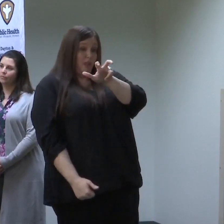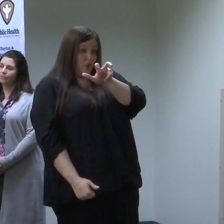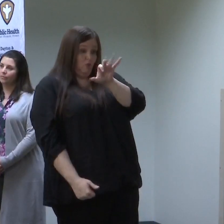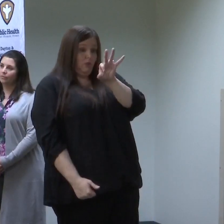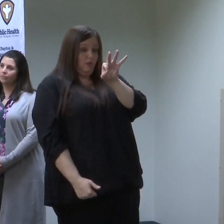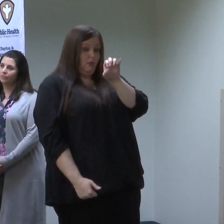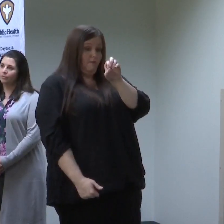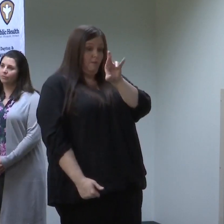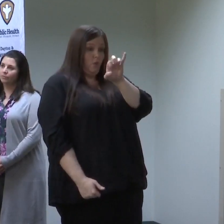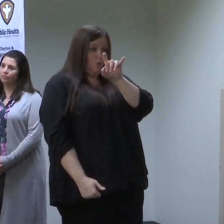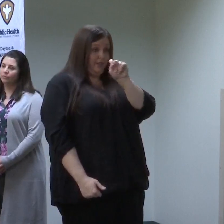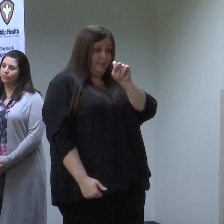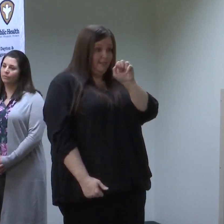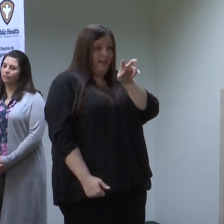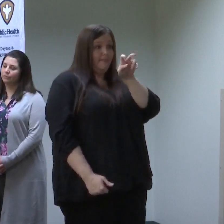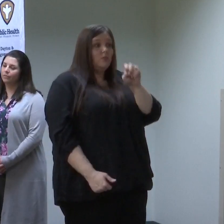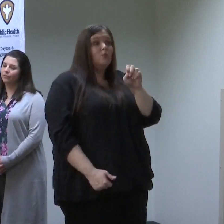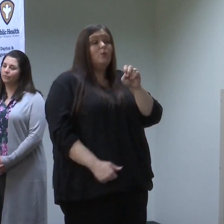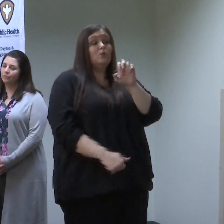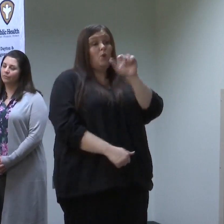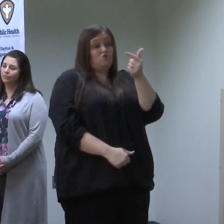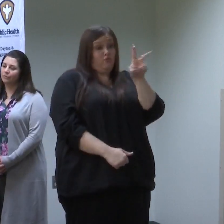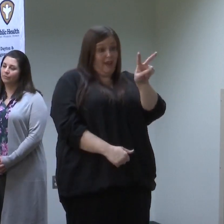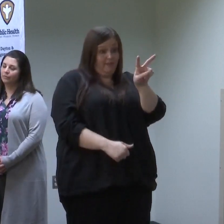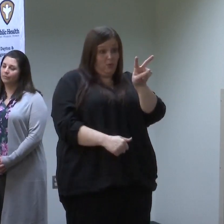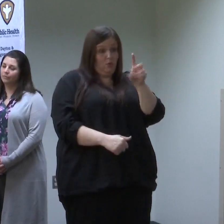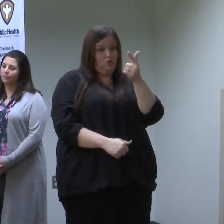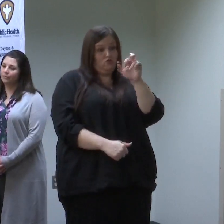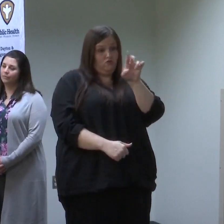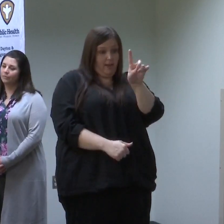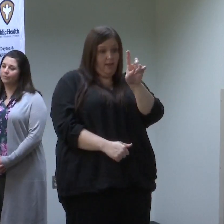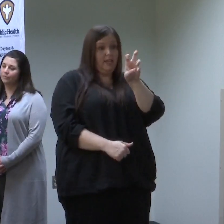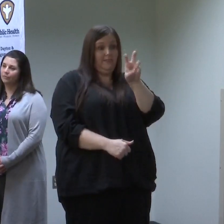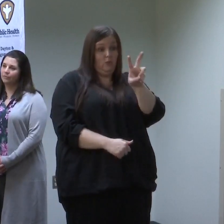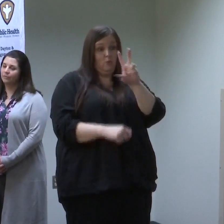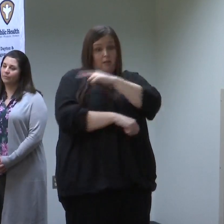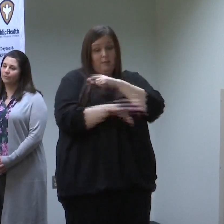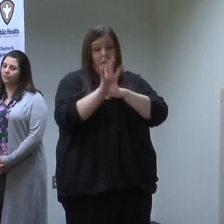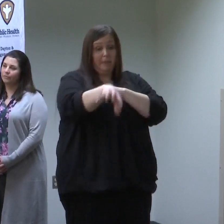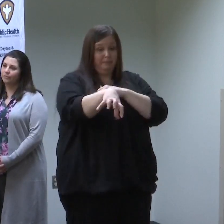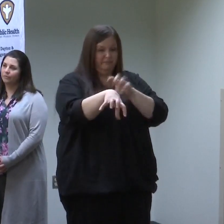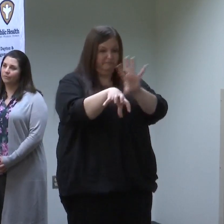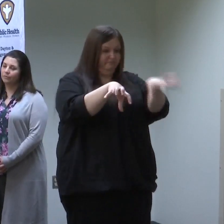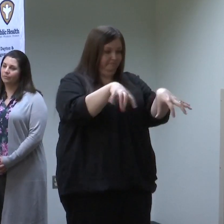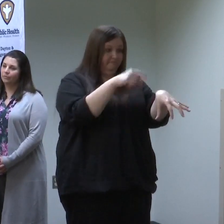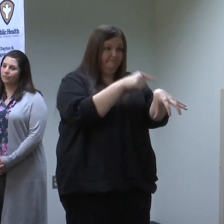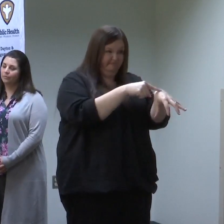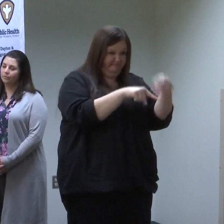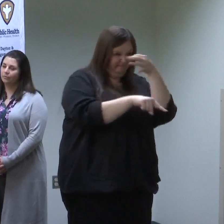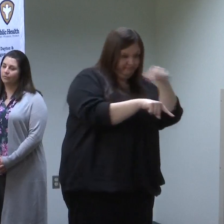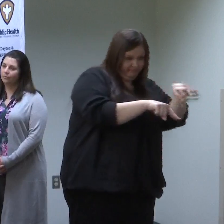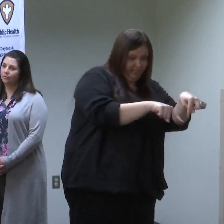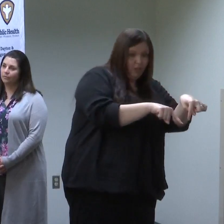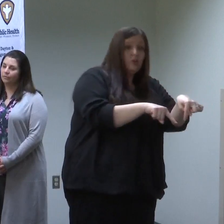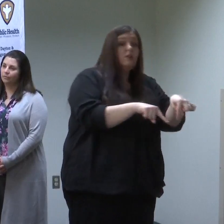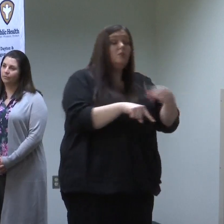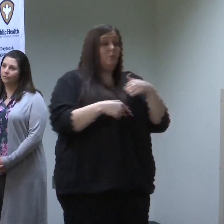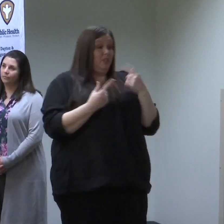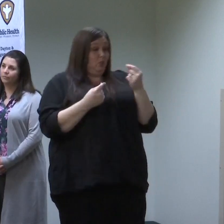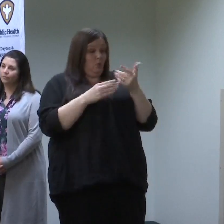Avenue across from Grandview Hospital. And one of the things that we're doing is we are